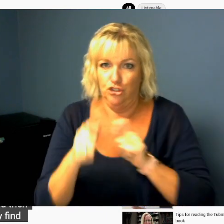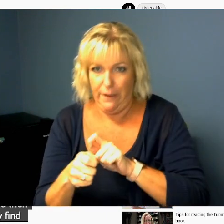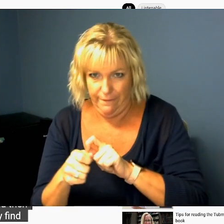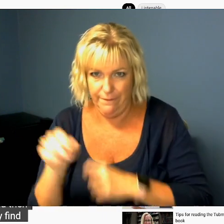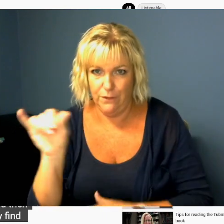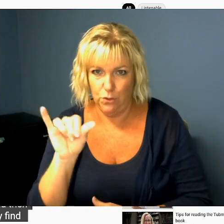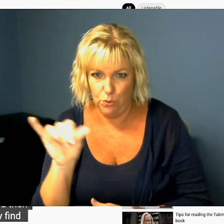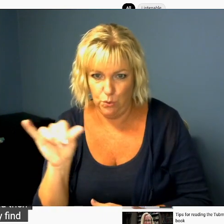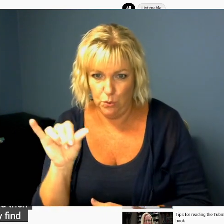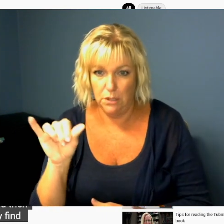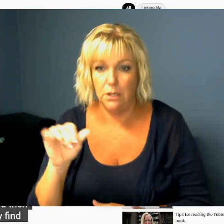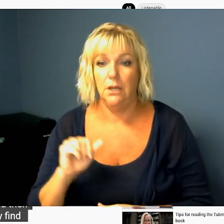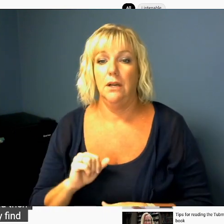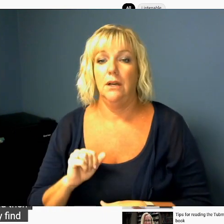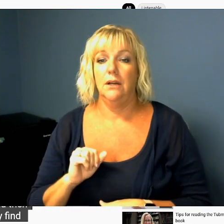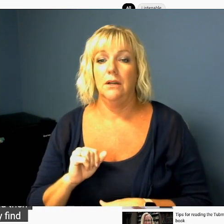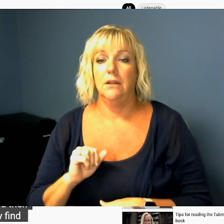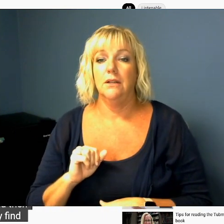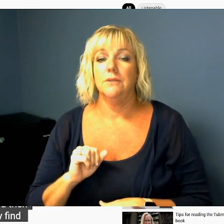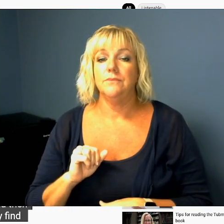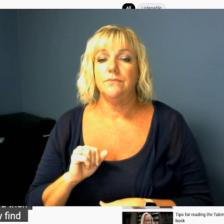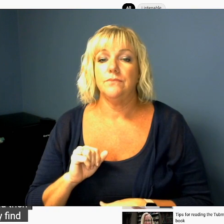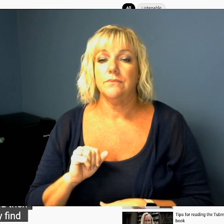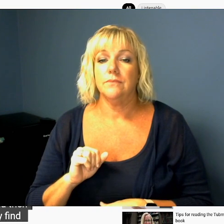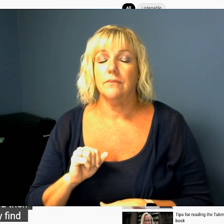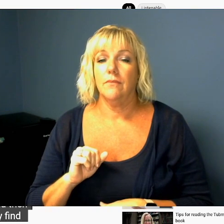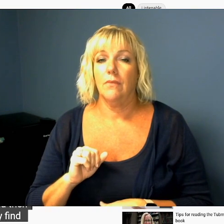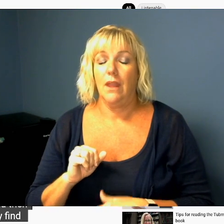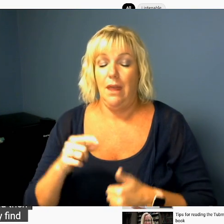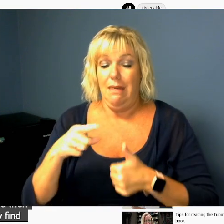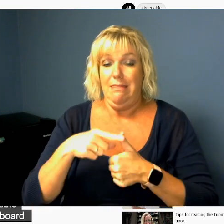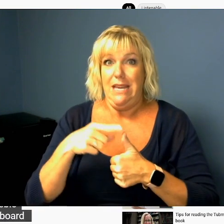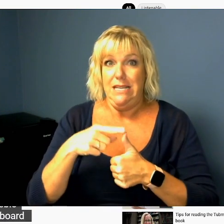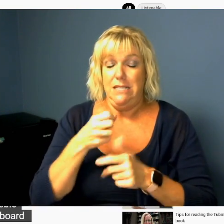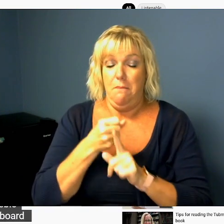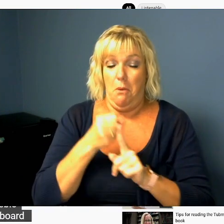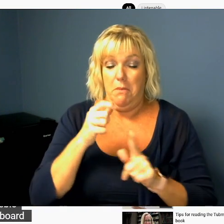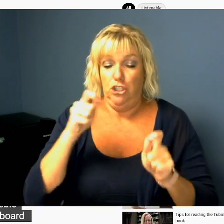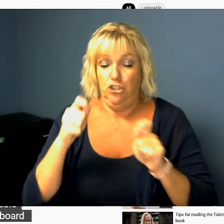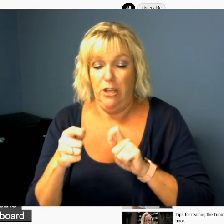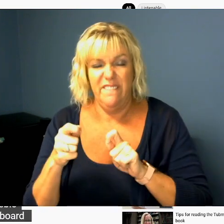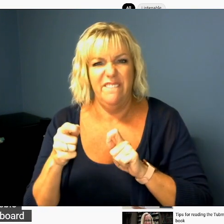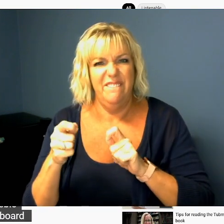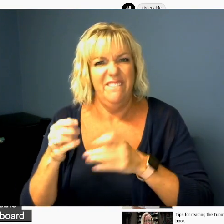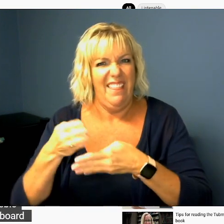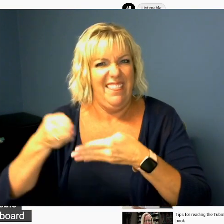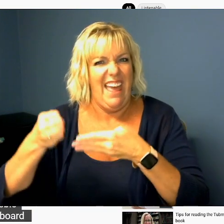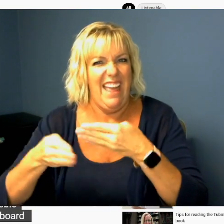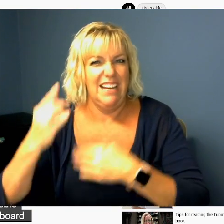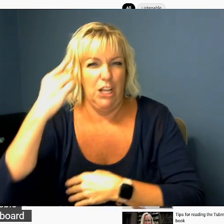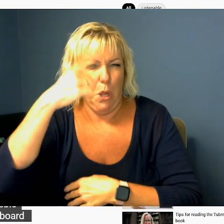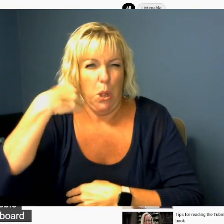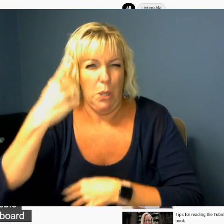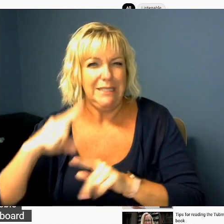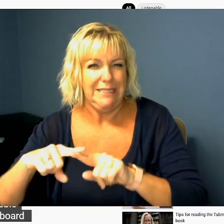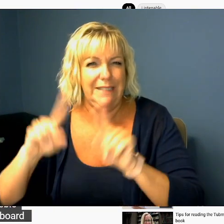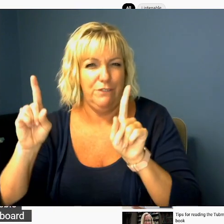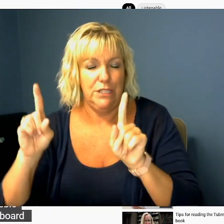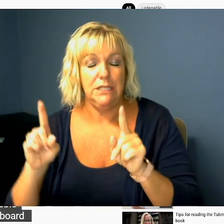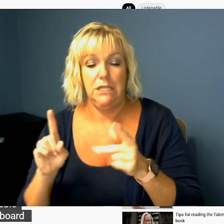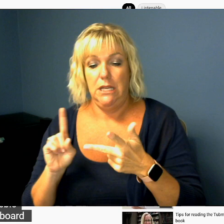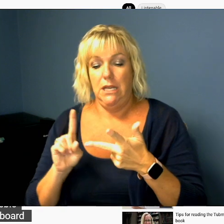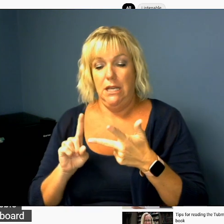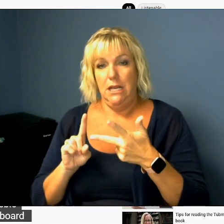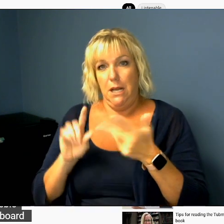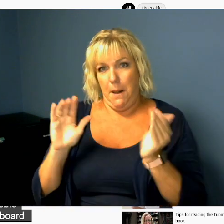a different ending than we usually find. We'll see that different ending with the Pueblo Revolt